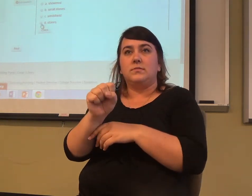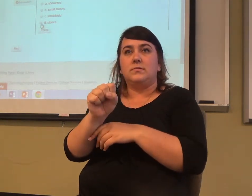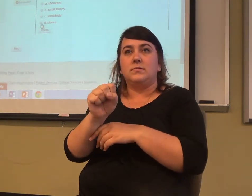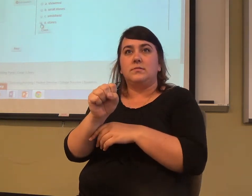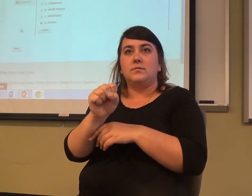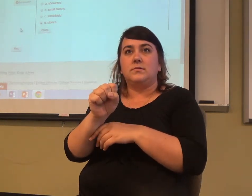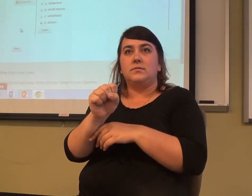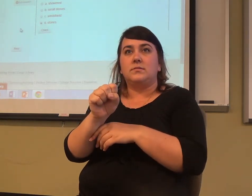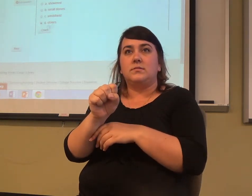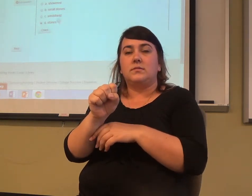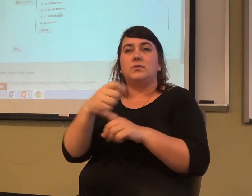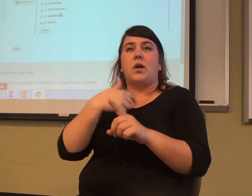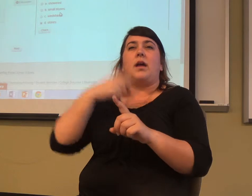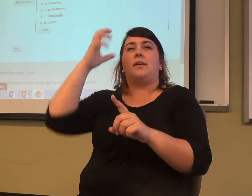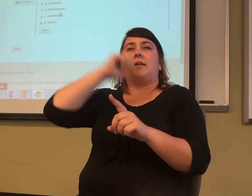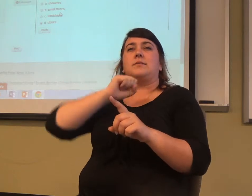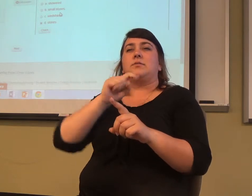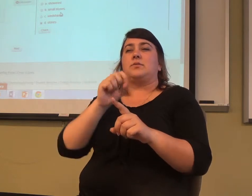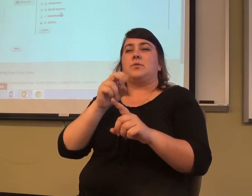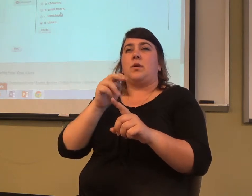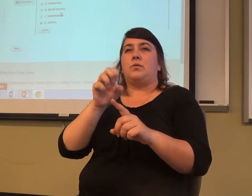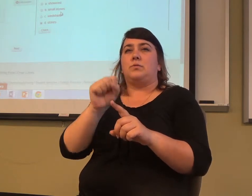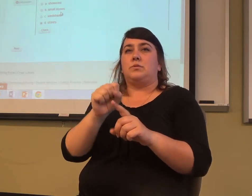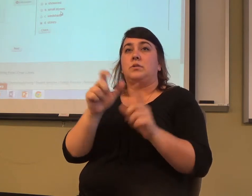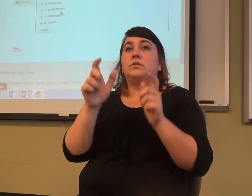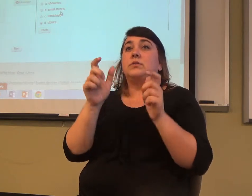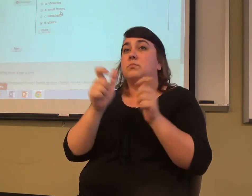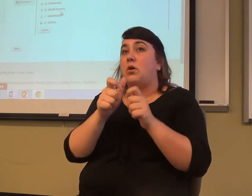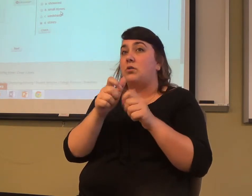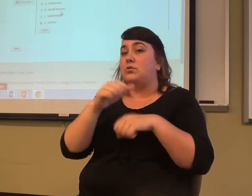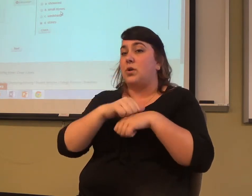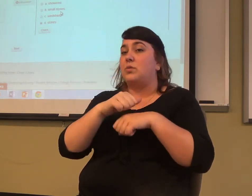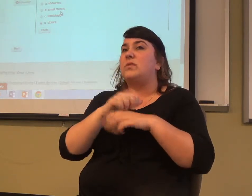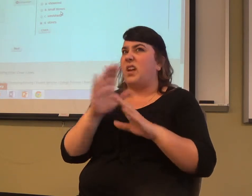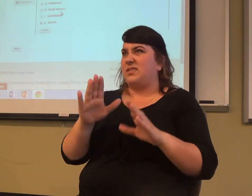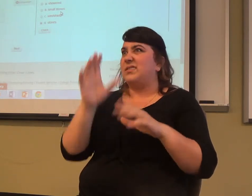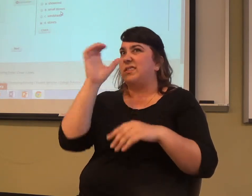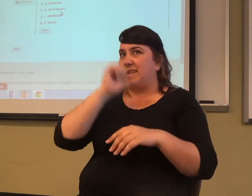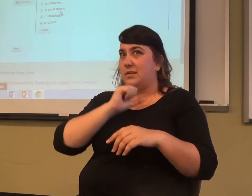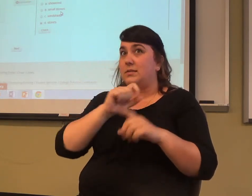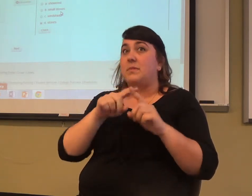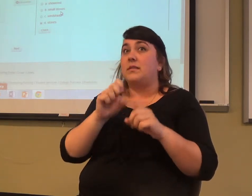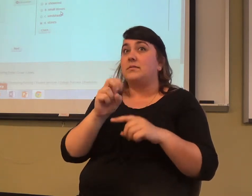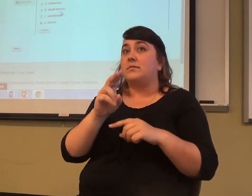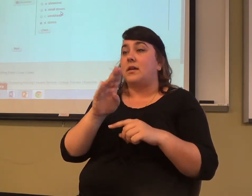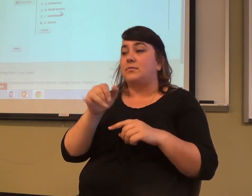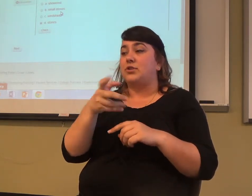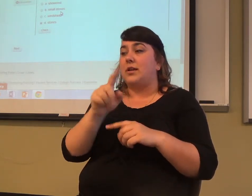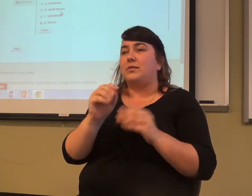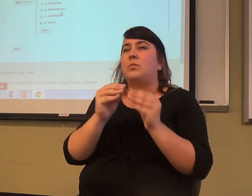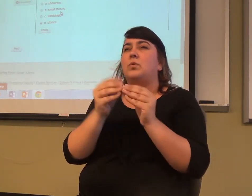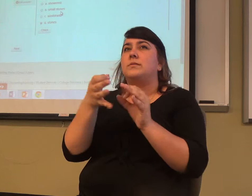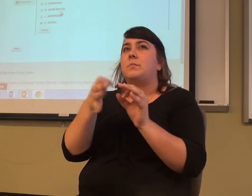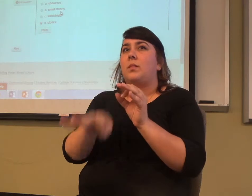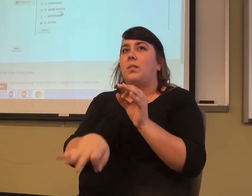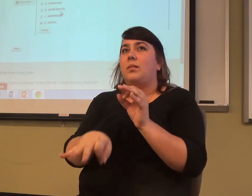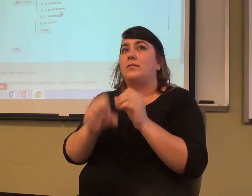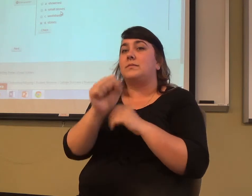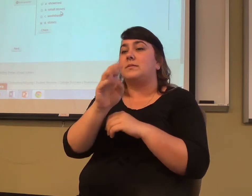So I'm going to guess stones. Small stones is an excellent guess. The subject is actually going to be simpler than that, because small is a descriptor,